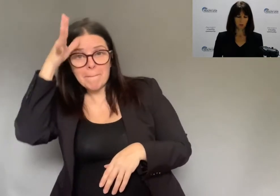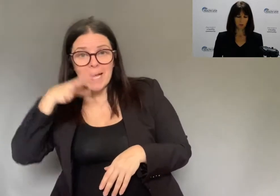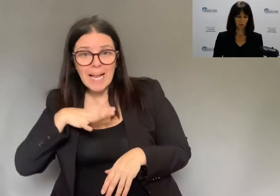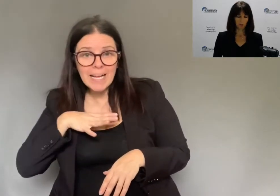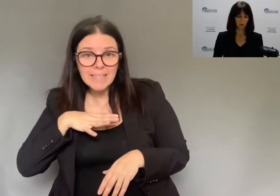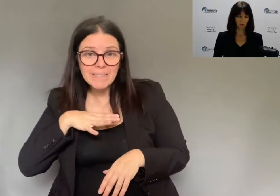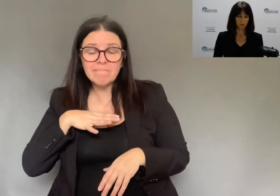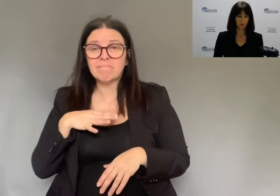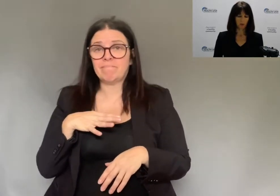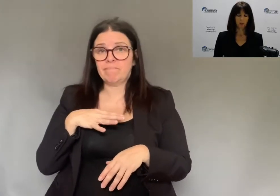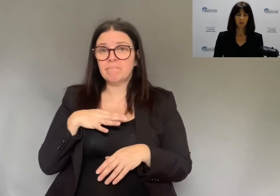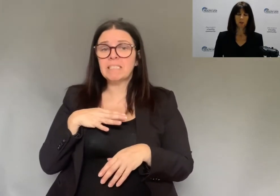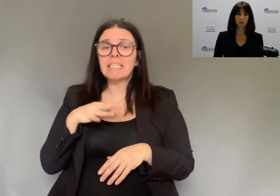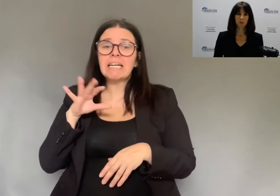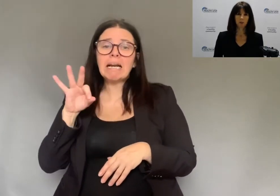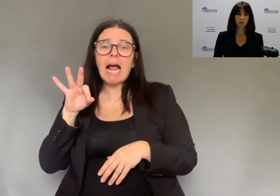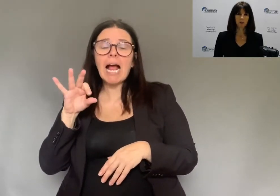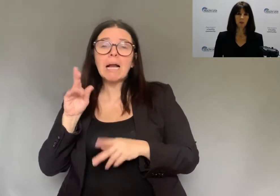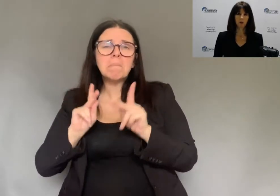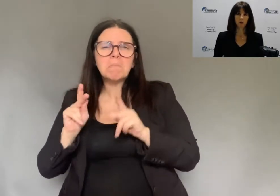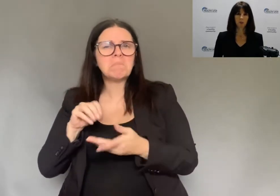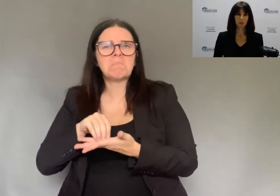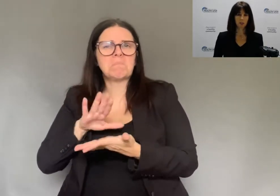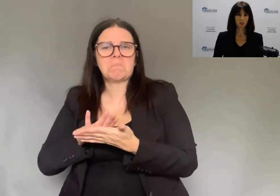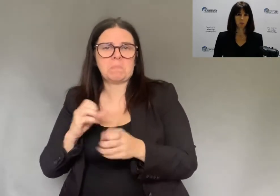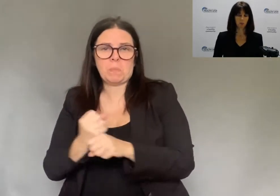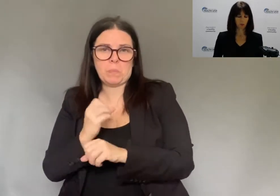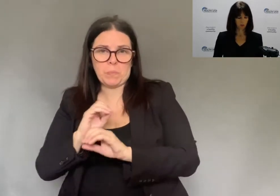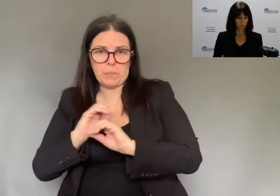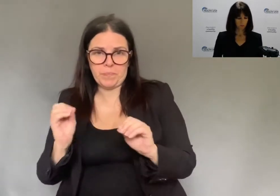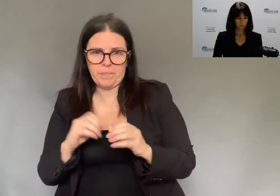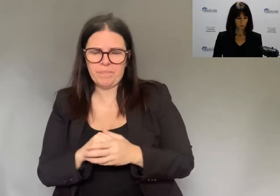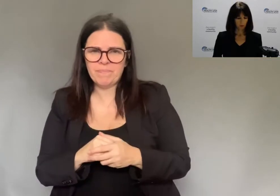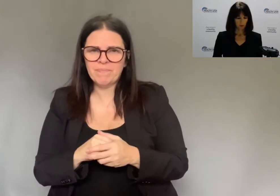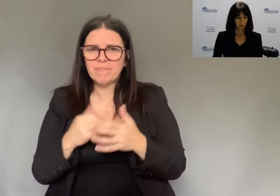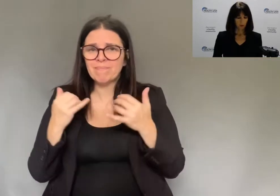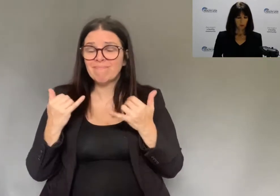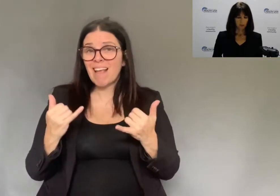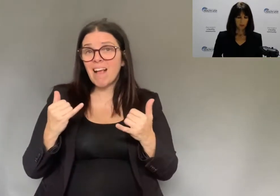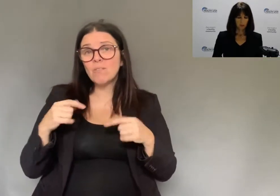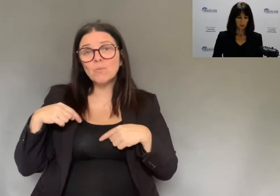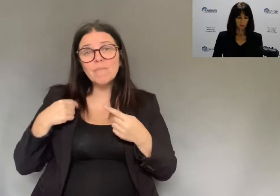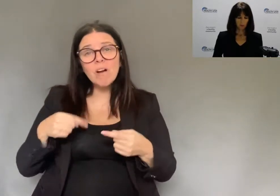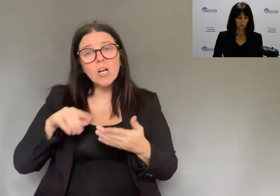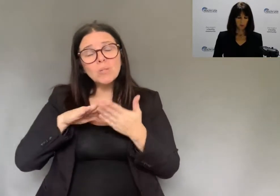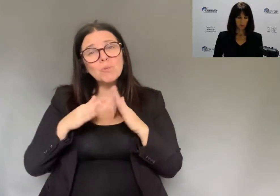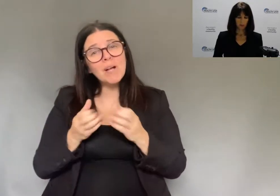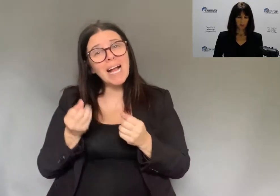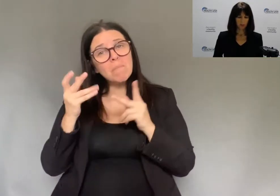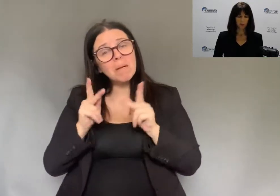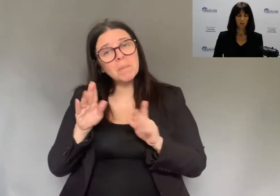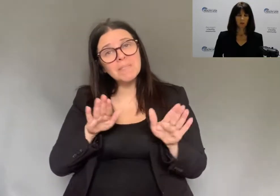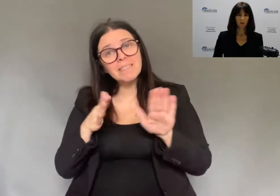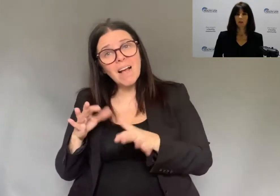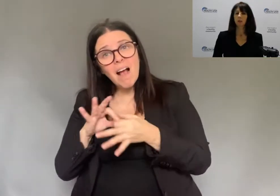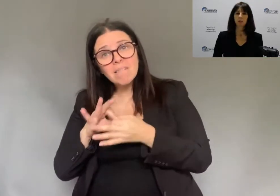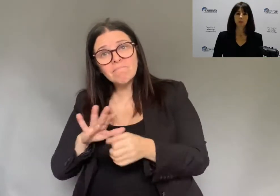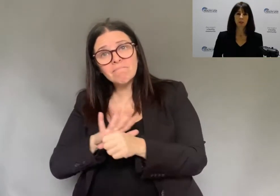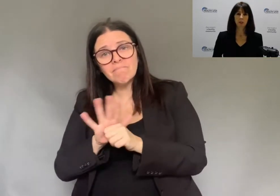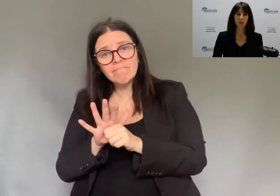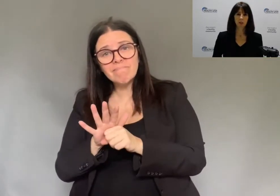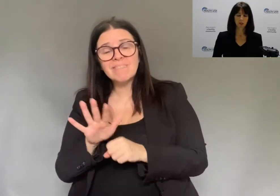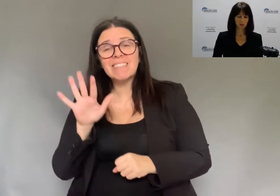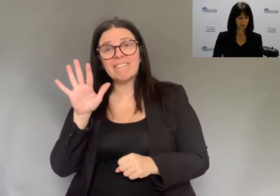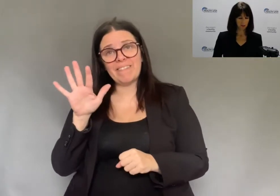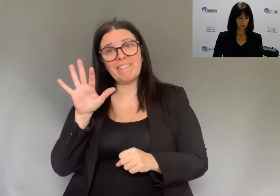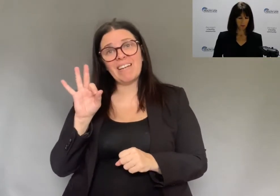care and retirement homes that are experiencing a COVID-19 outbreak. Testing for COVID-19 is based